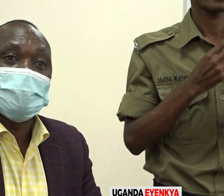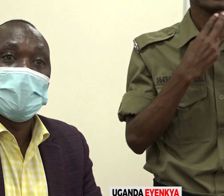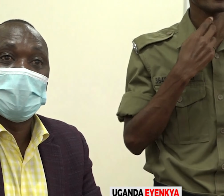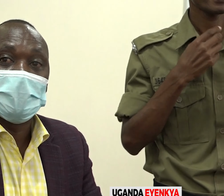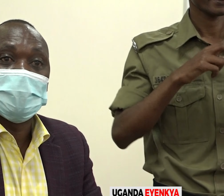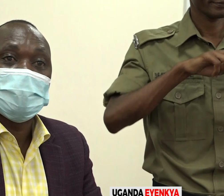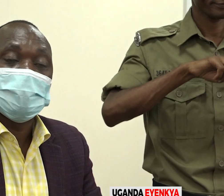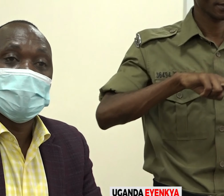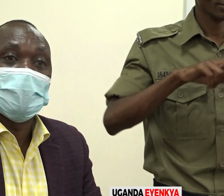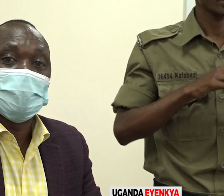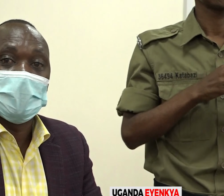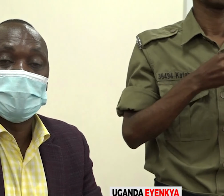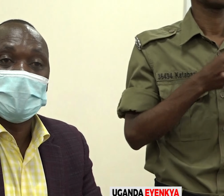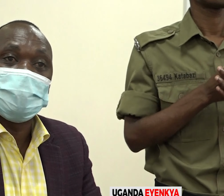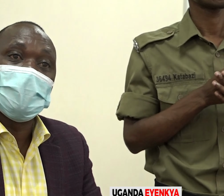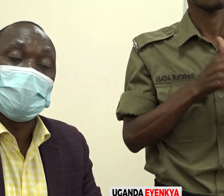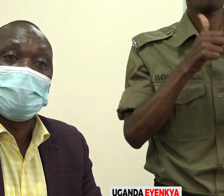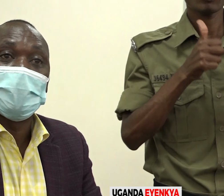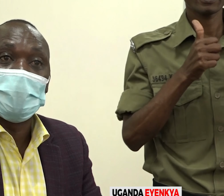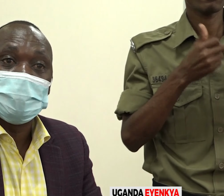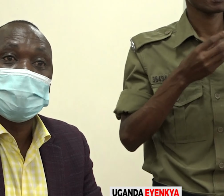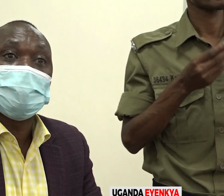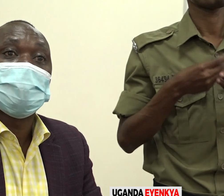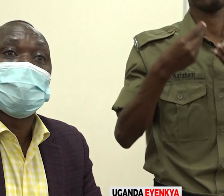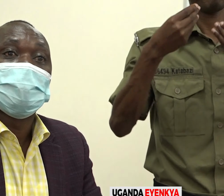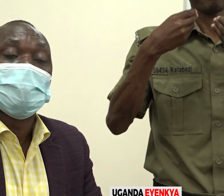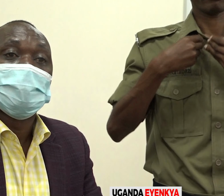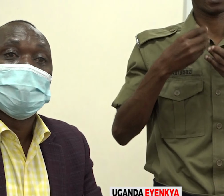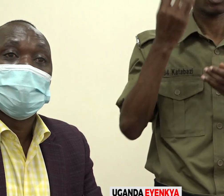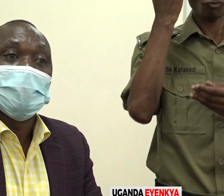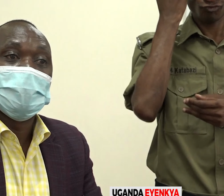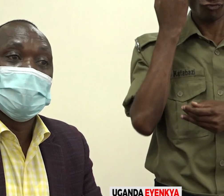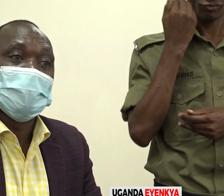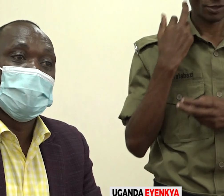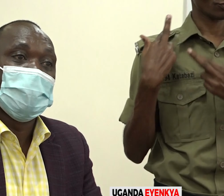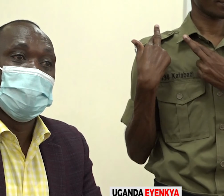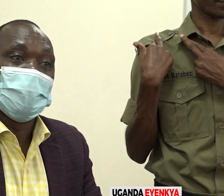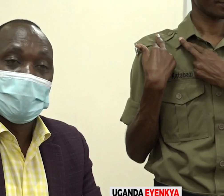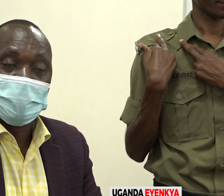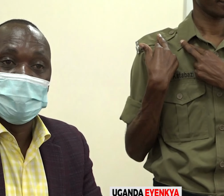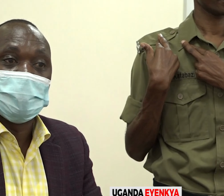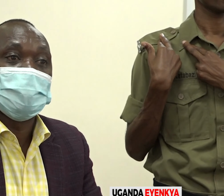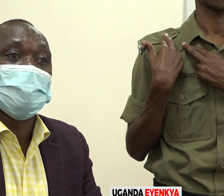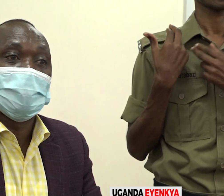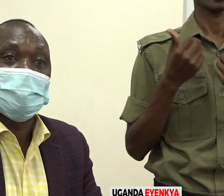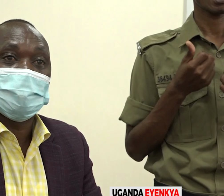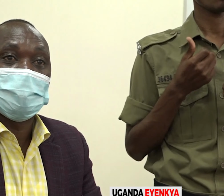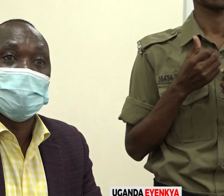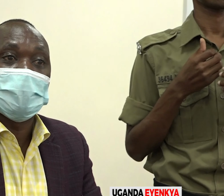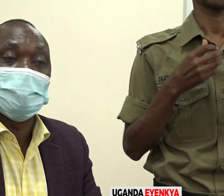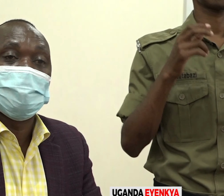and search with a warrant, and which warrant must be issued by court. And we have been in festive